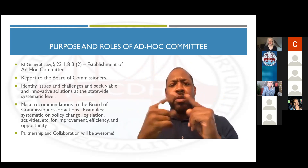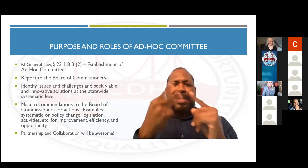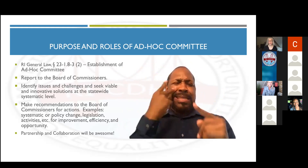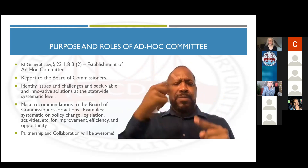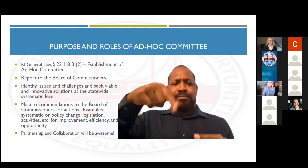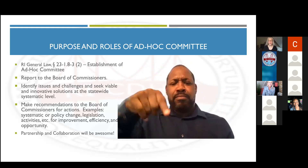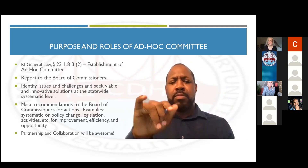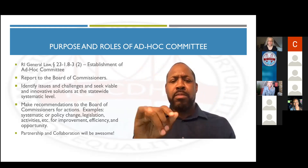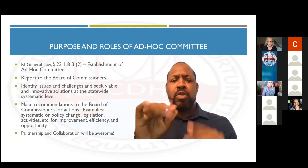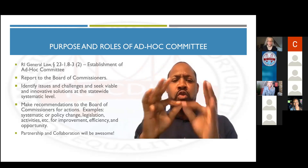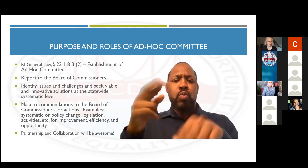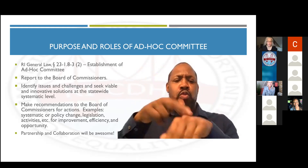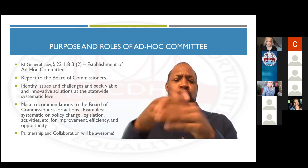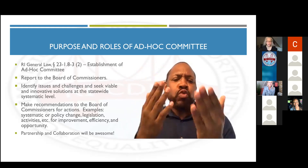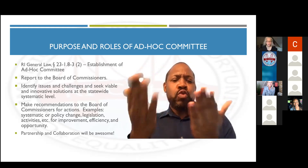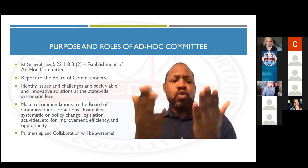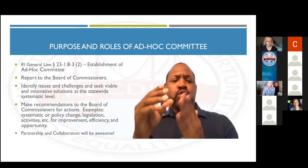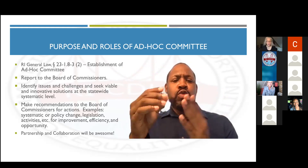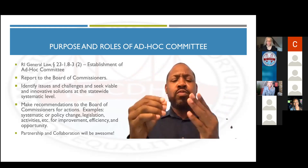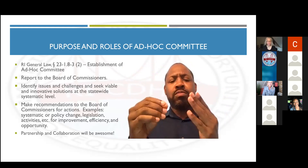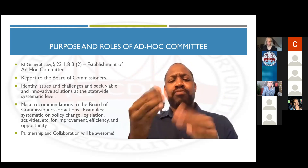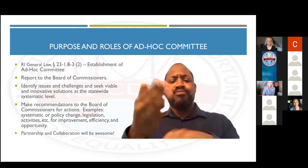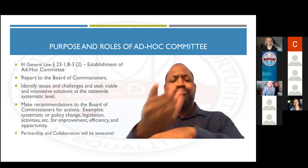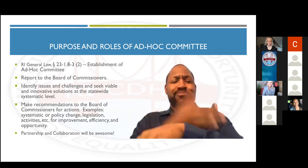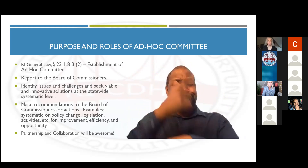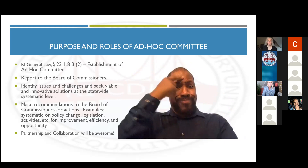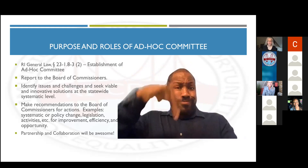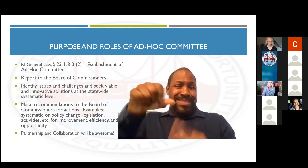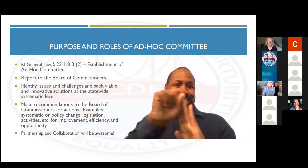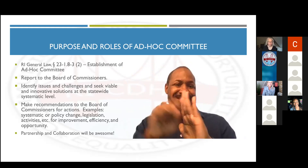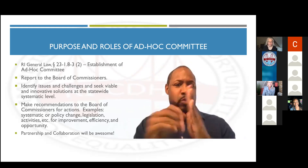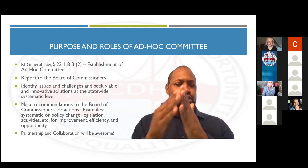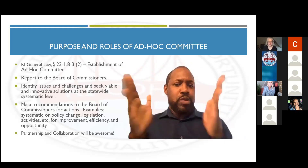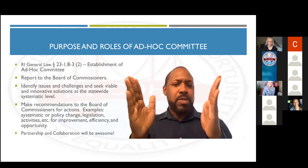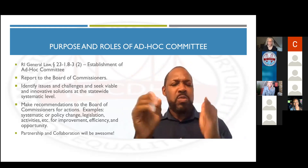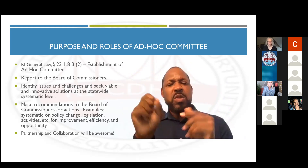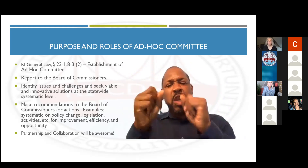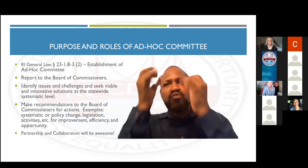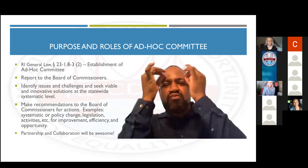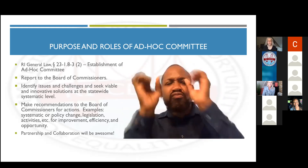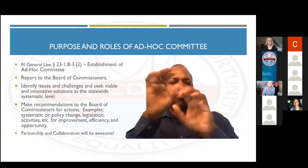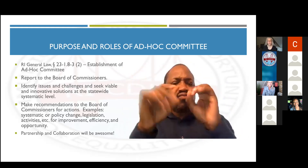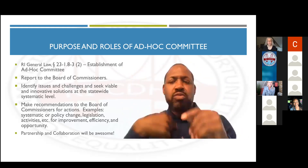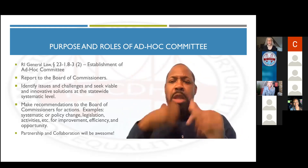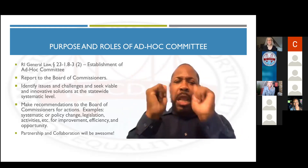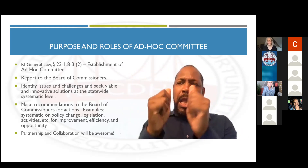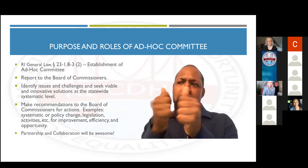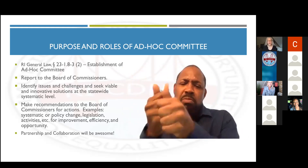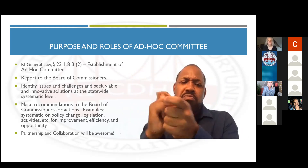So once we identify some of the issues in the state with interpreter referral and interpreter services, we want to think